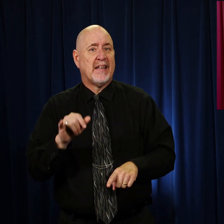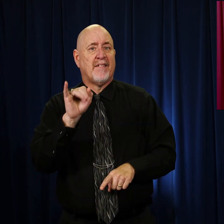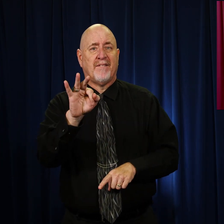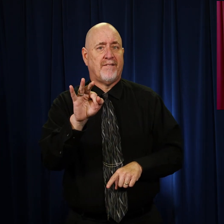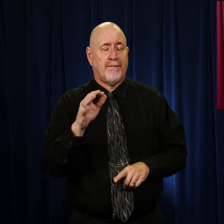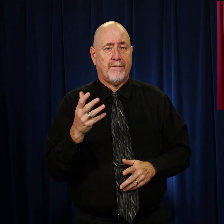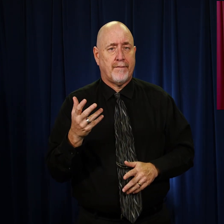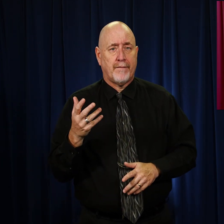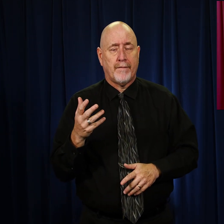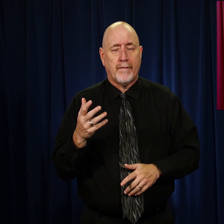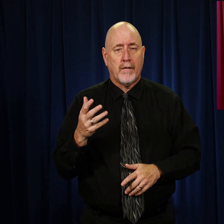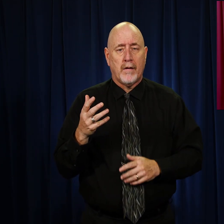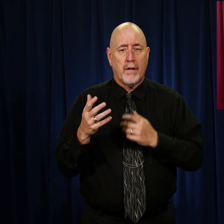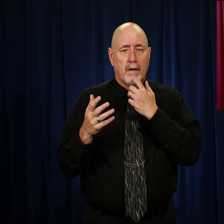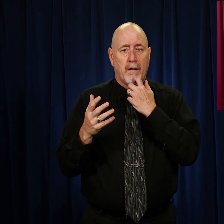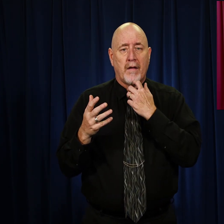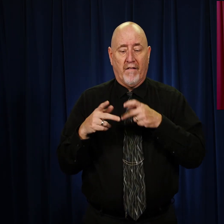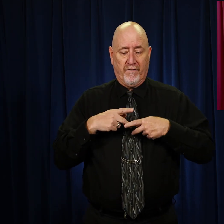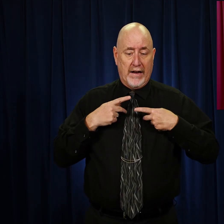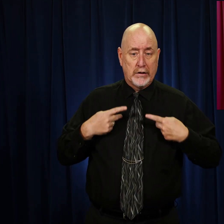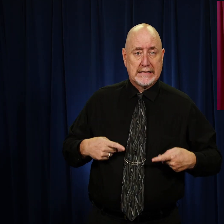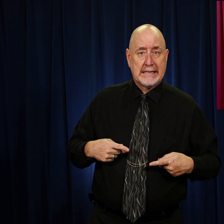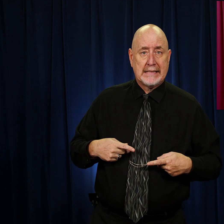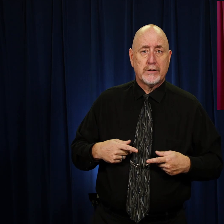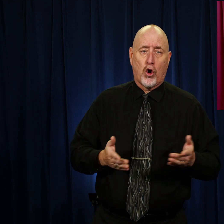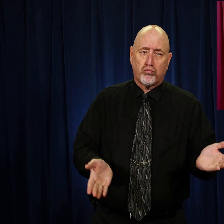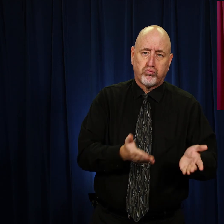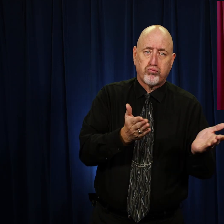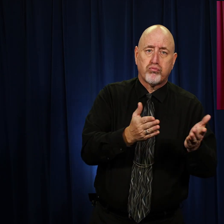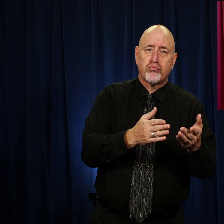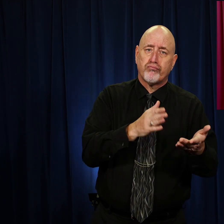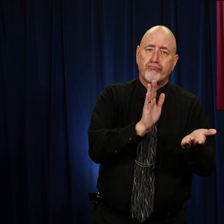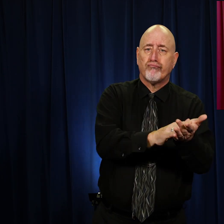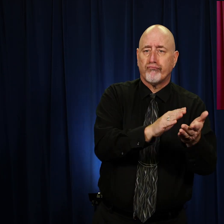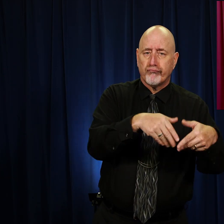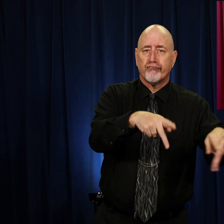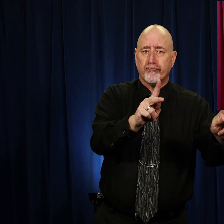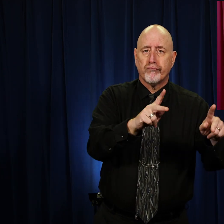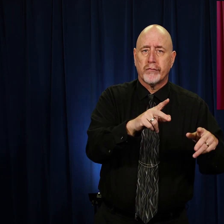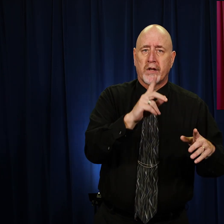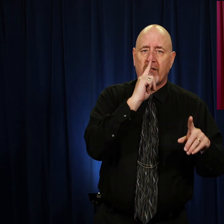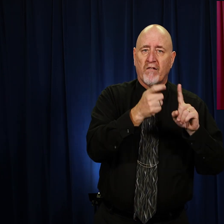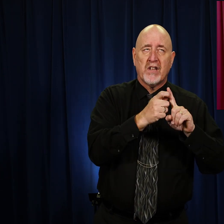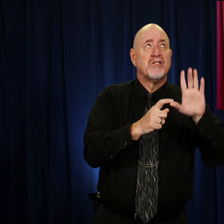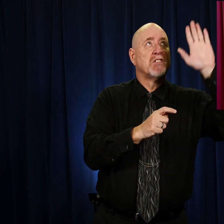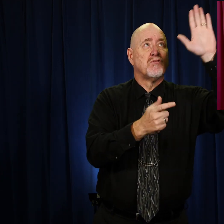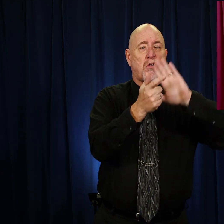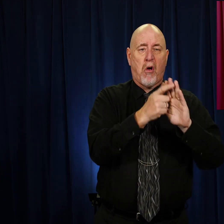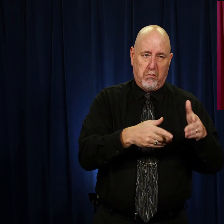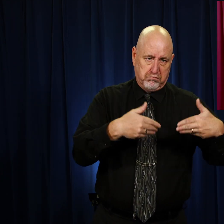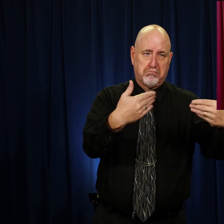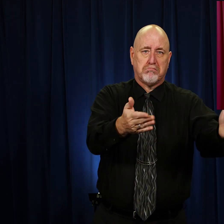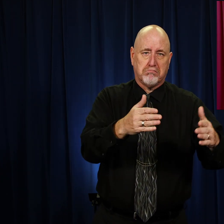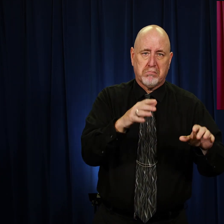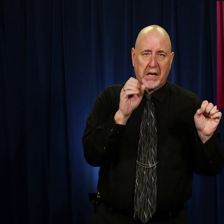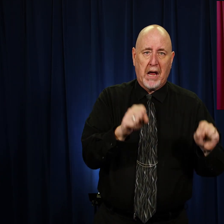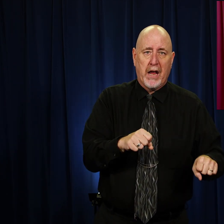was you have the Pharisees that are condoning revenge or saying that's a part of God's law. You have a license